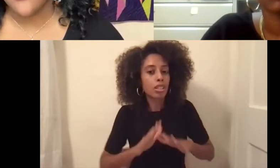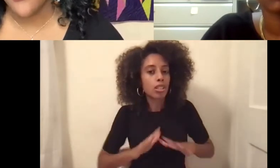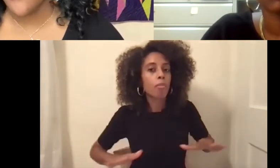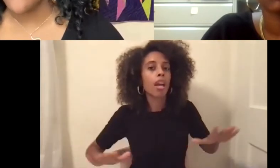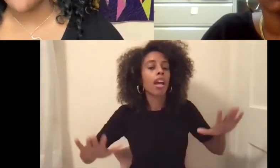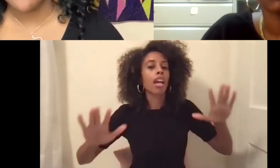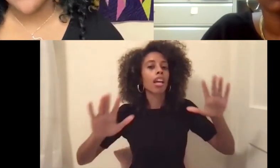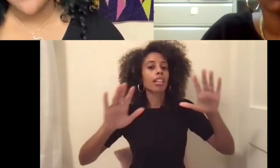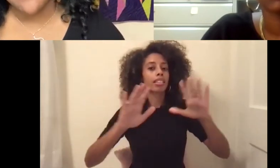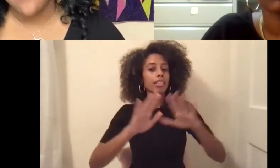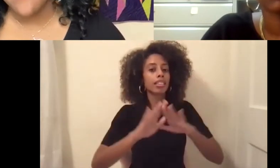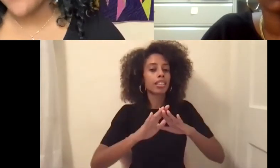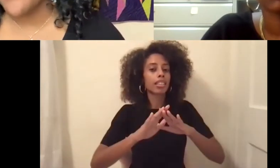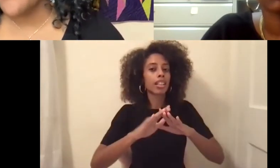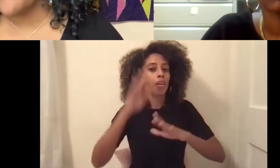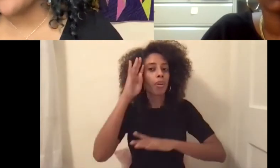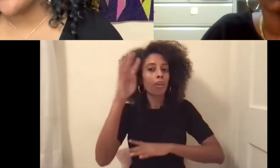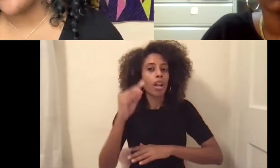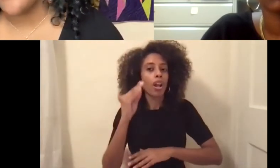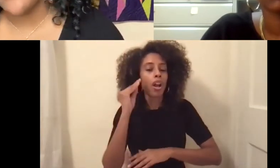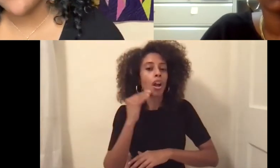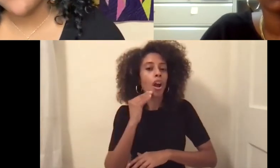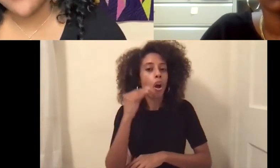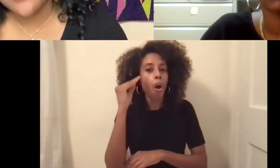creating a home of